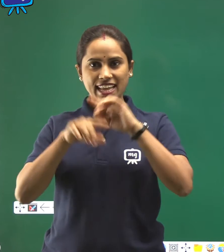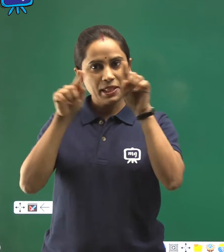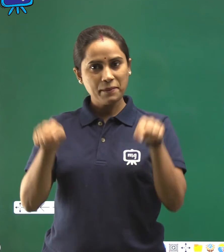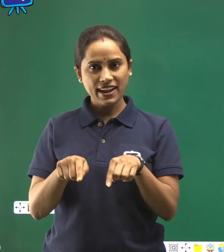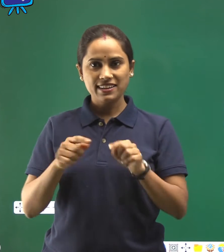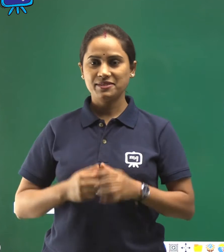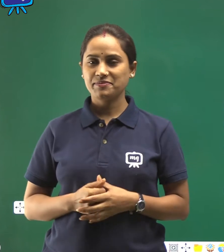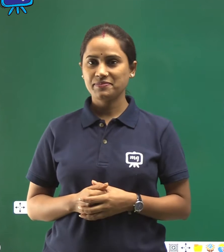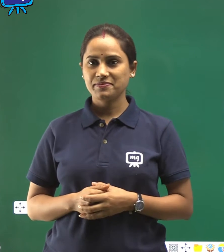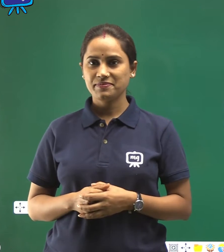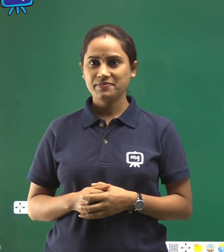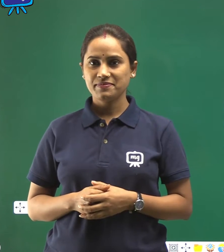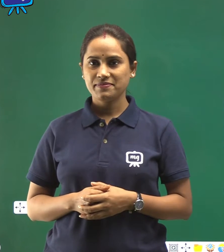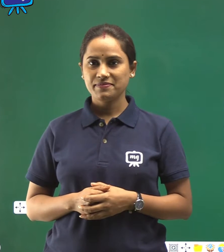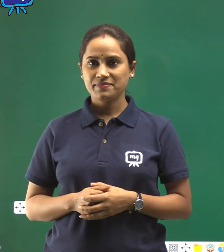the bracket.